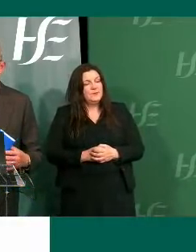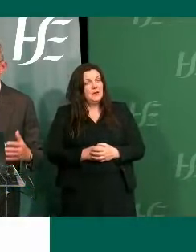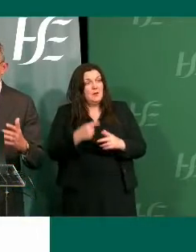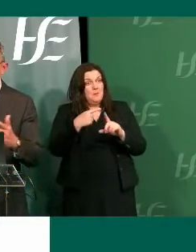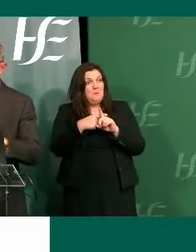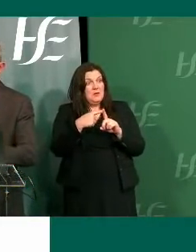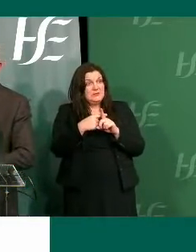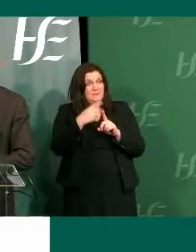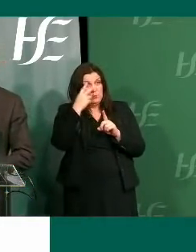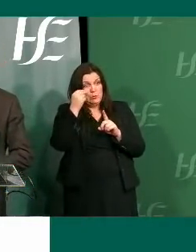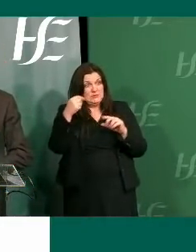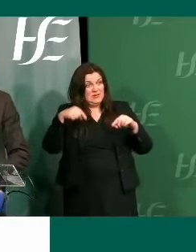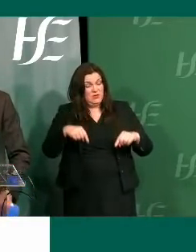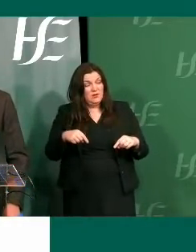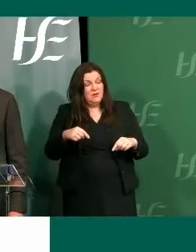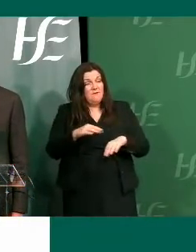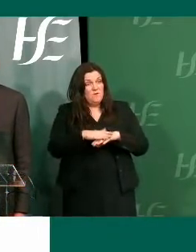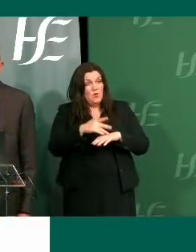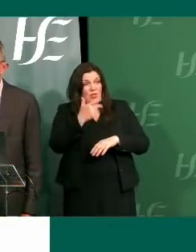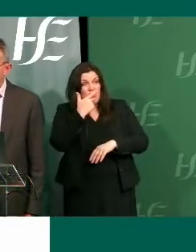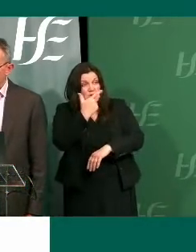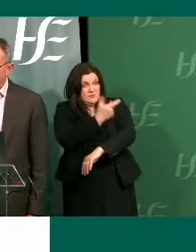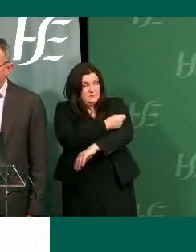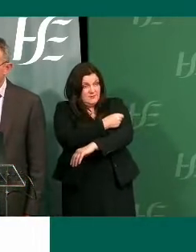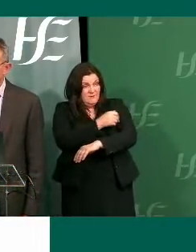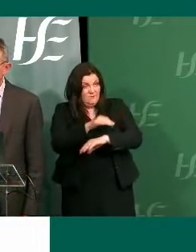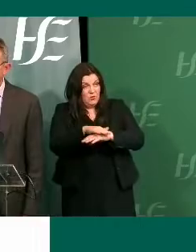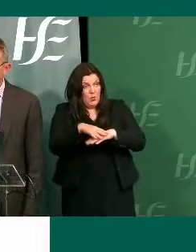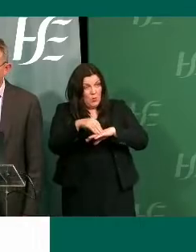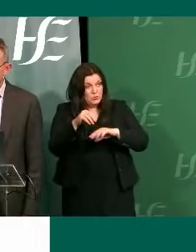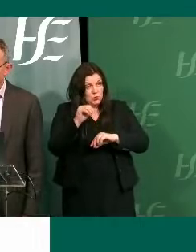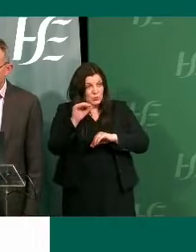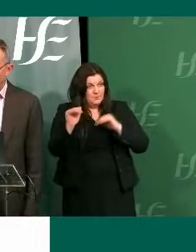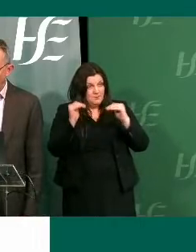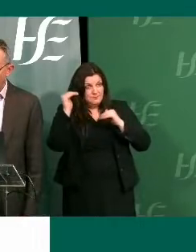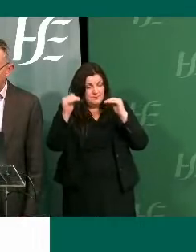here. We see the positive of boosters for the elderly. If you look here at those